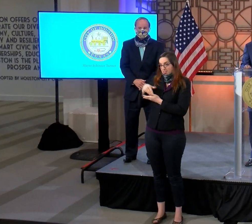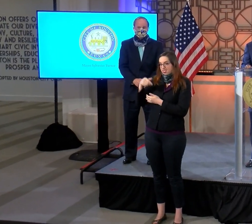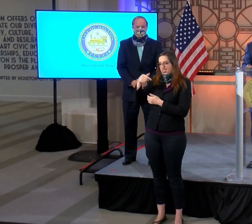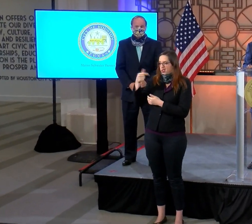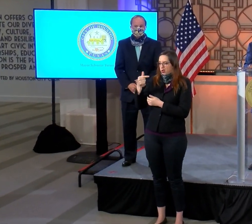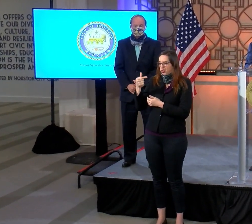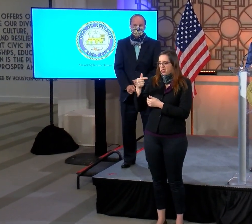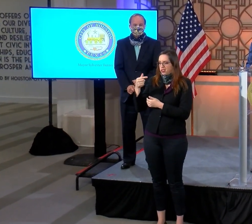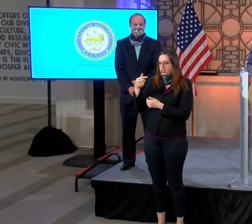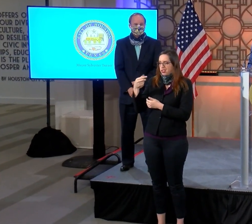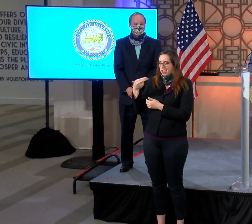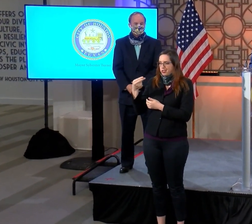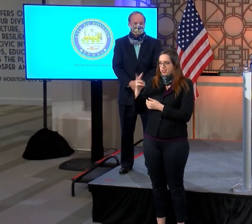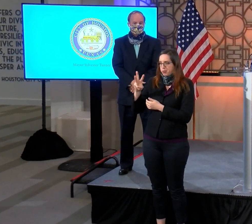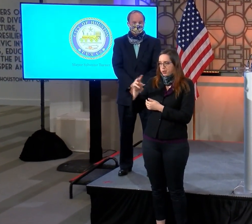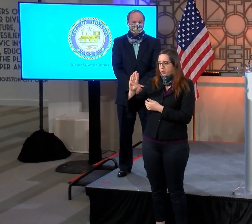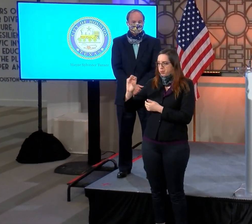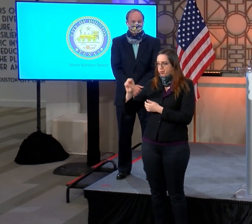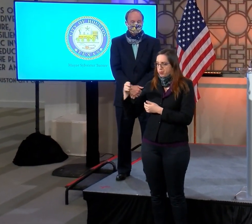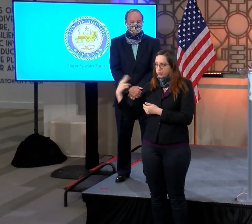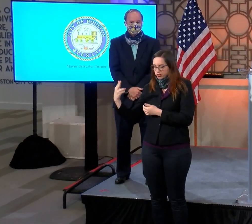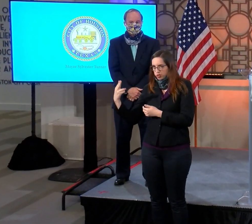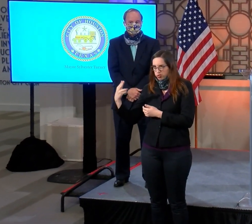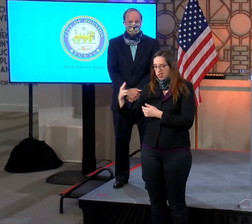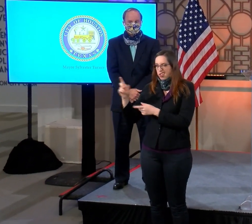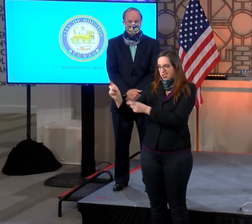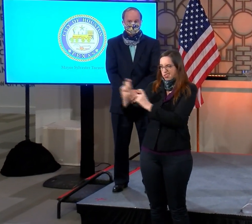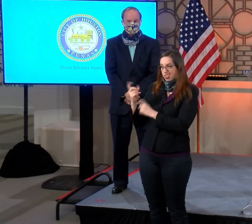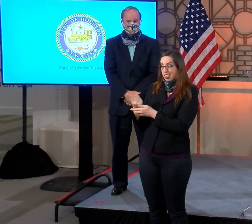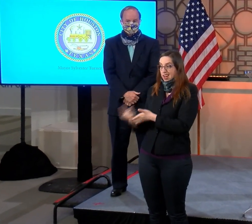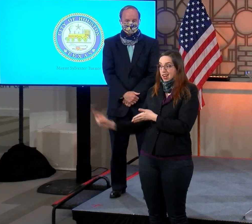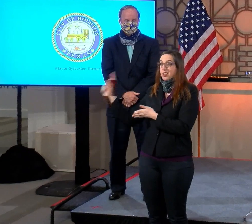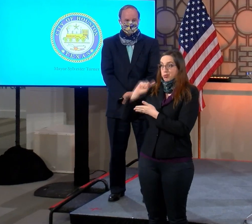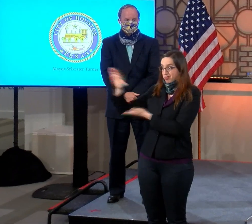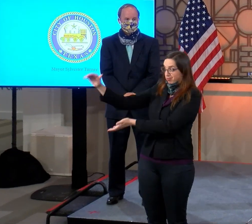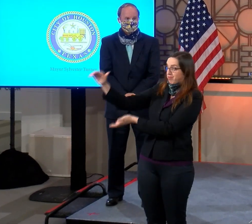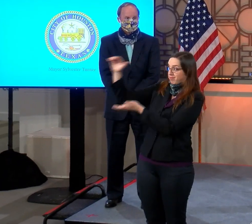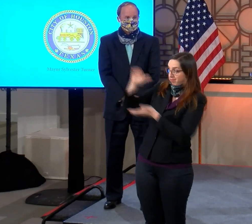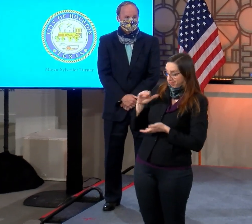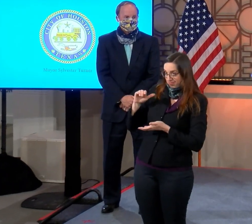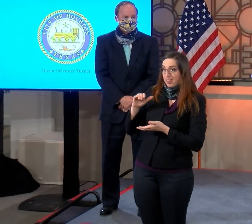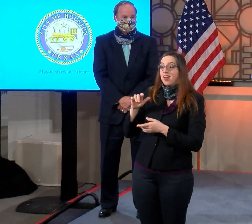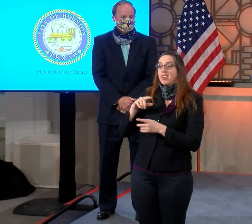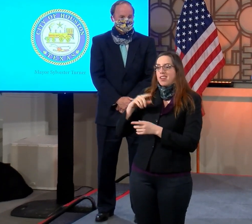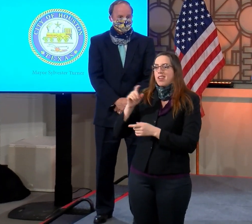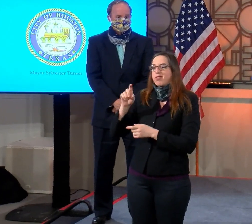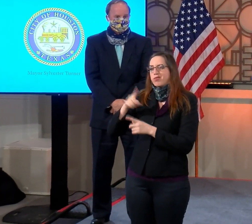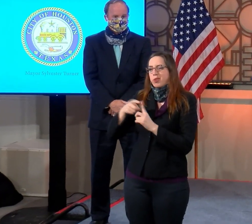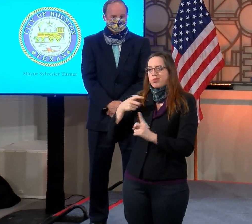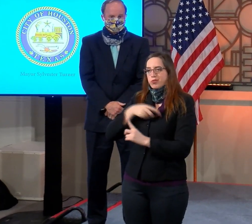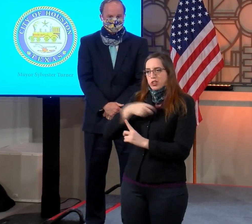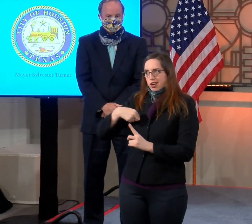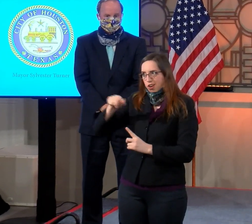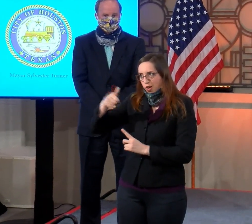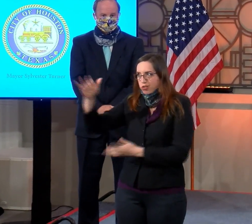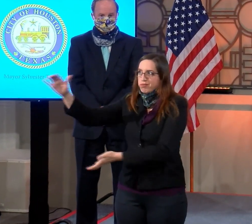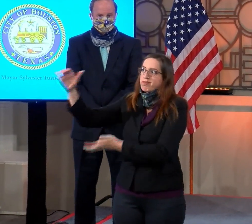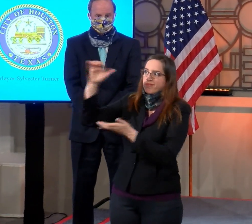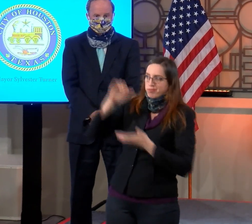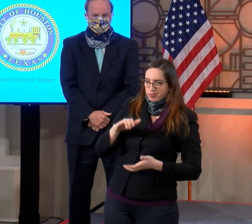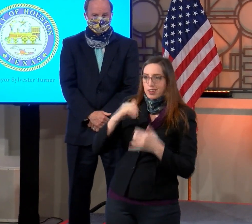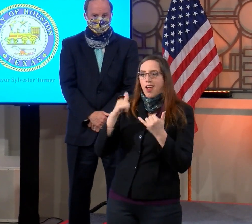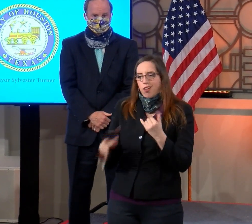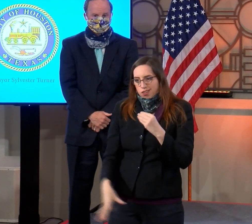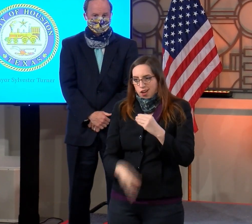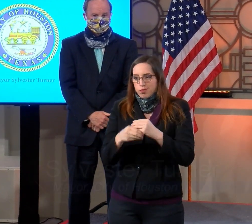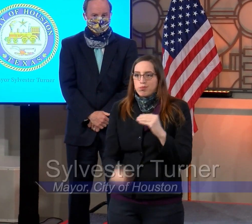H.W. Bush Foundation for U.S.-China Relations donated last week, and a gift from our friends in China. These masks